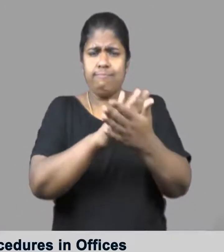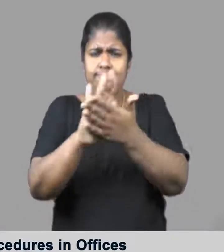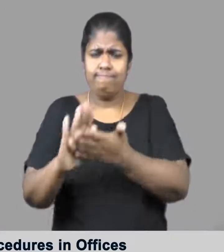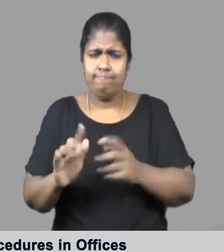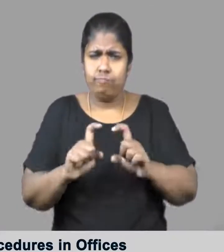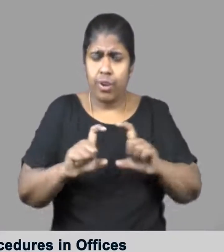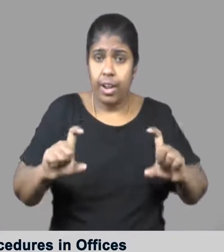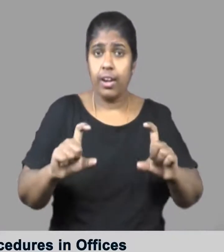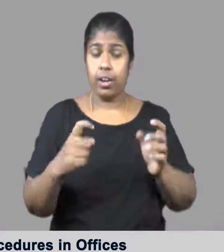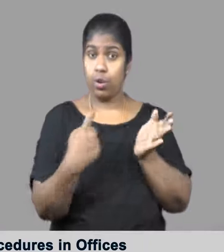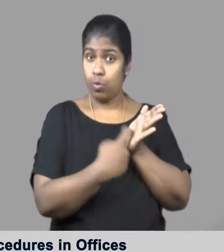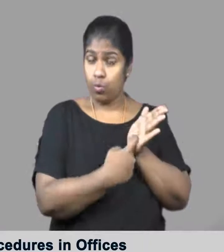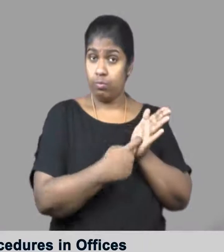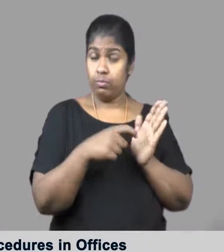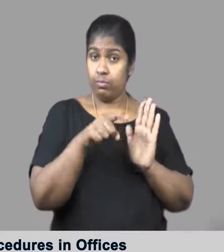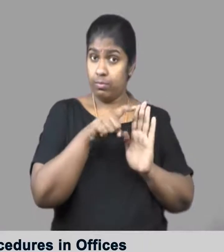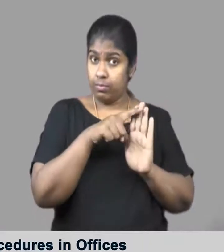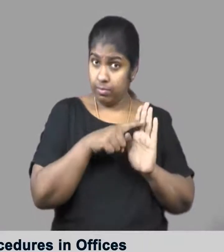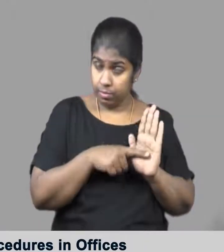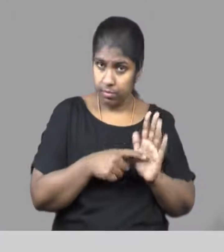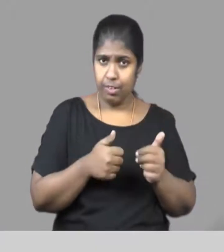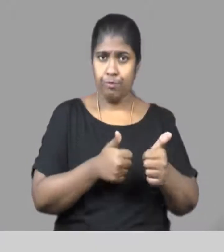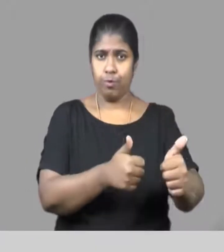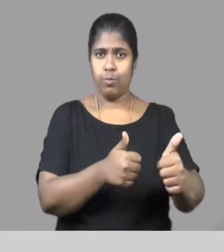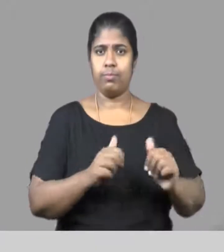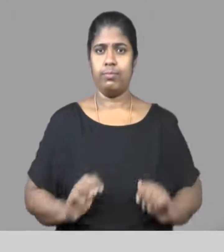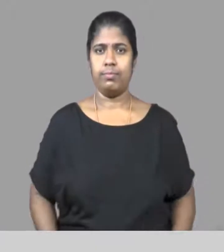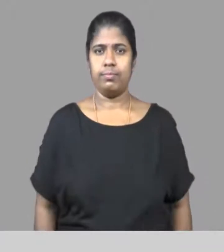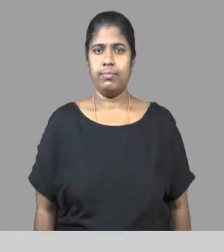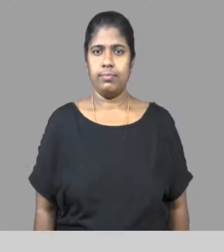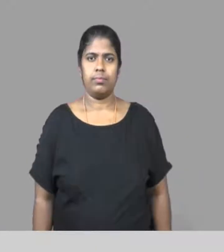Disinfection procedures in offices.